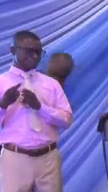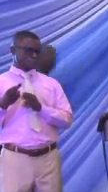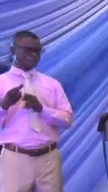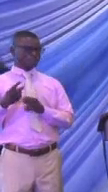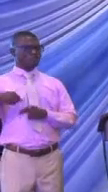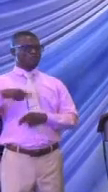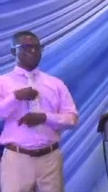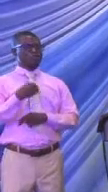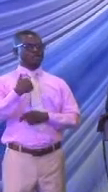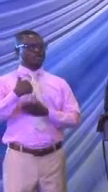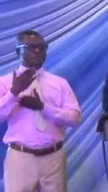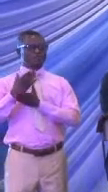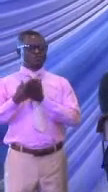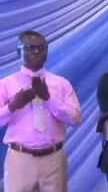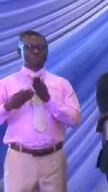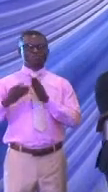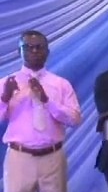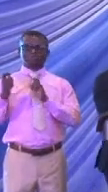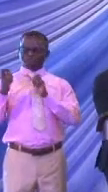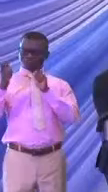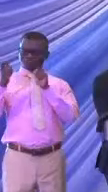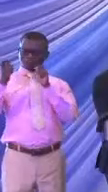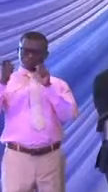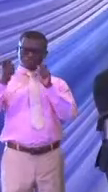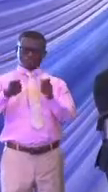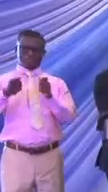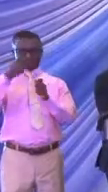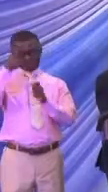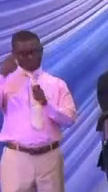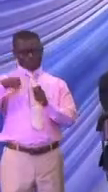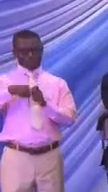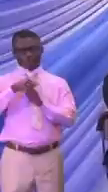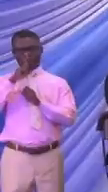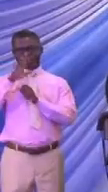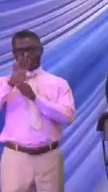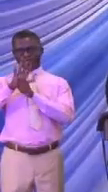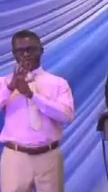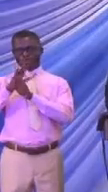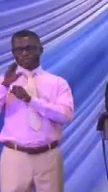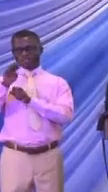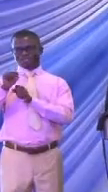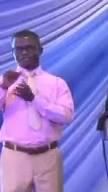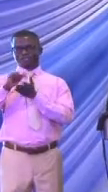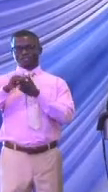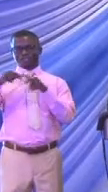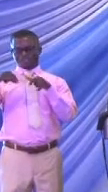We have some prizes because we promised them that this